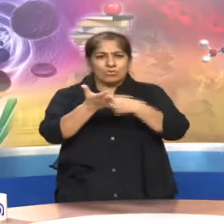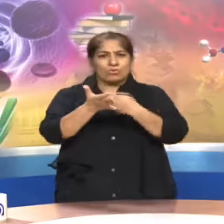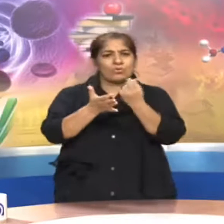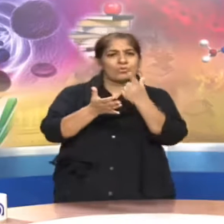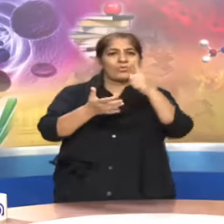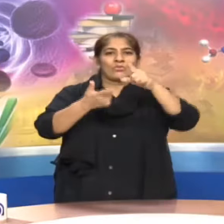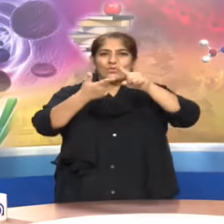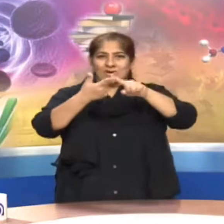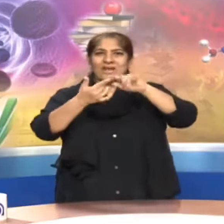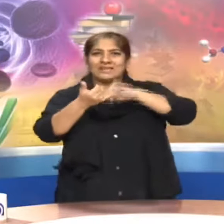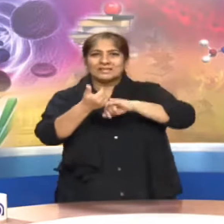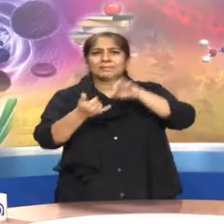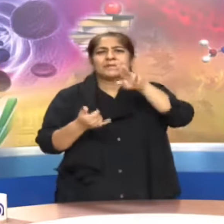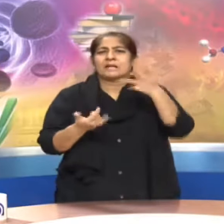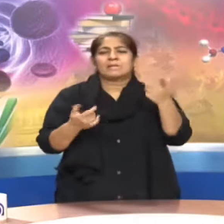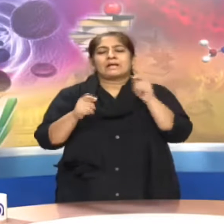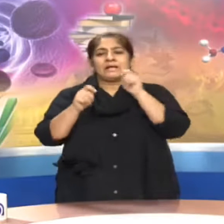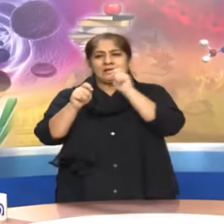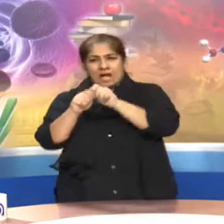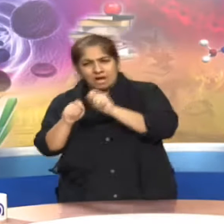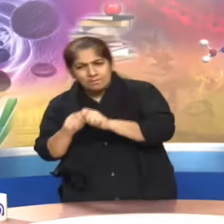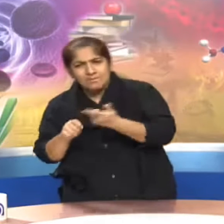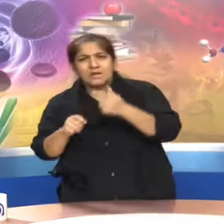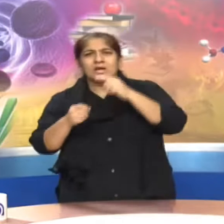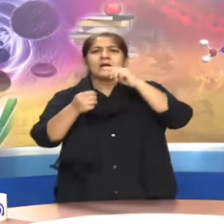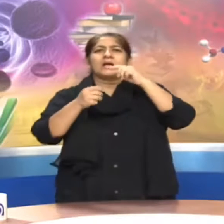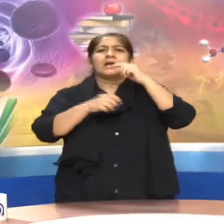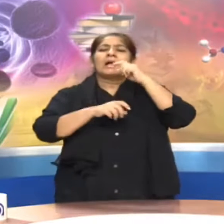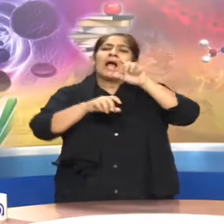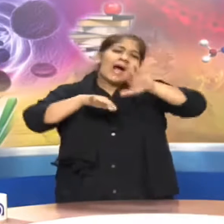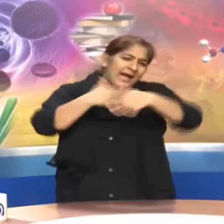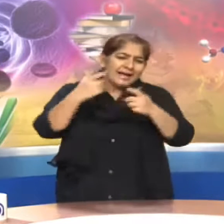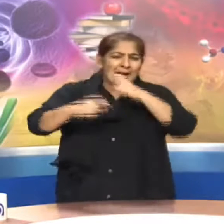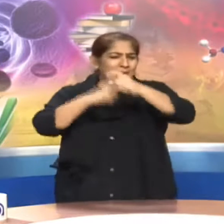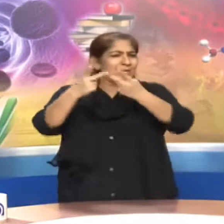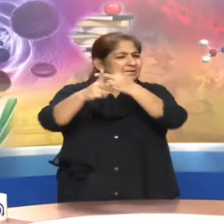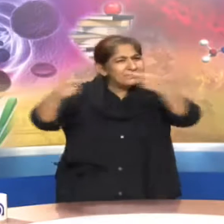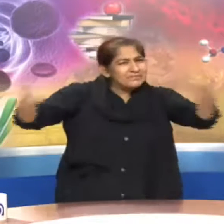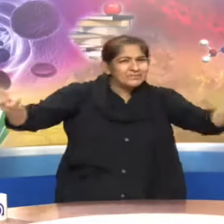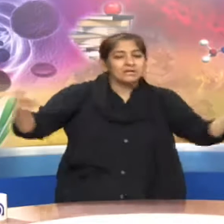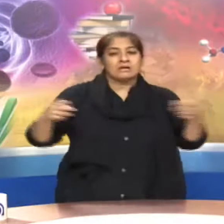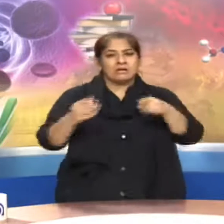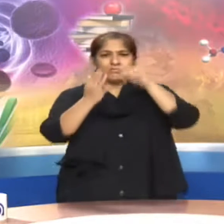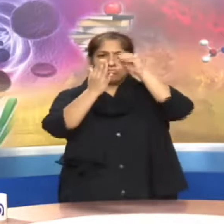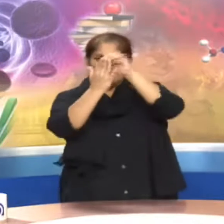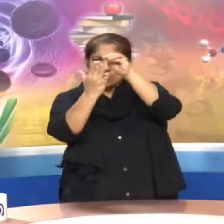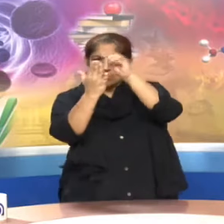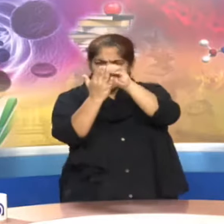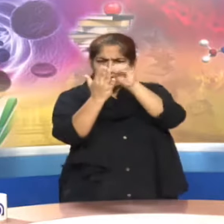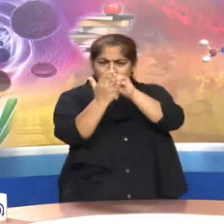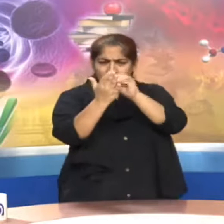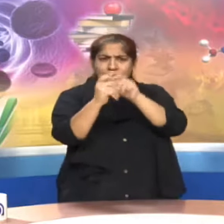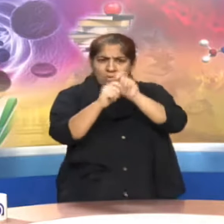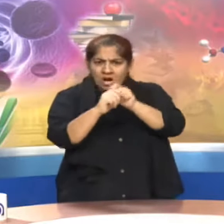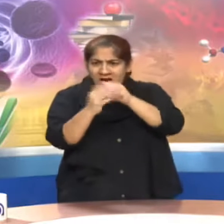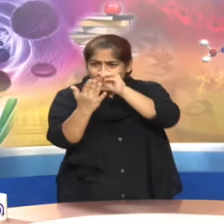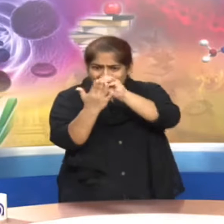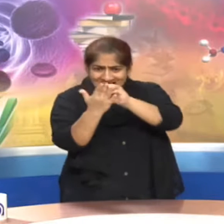The first point was saying about the rules and policies which works as barrier.